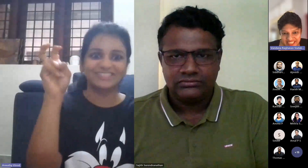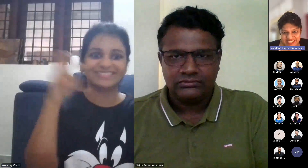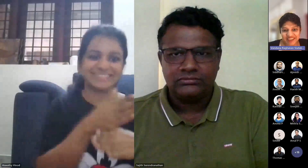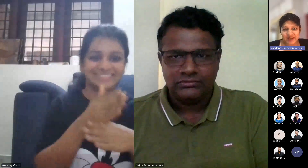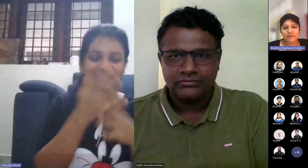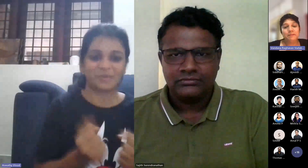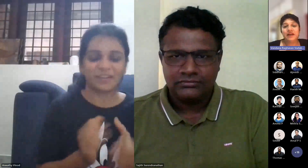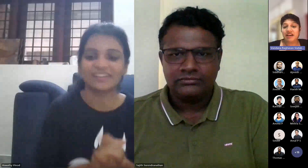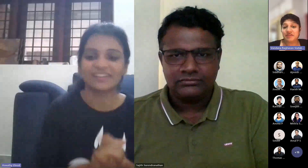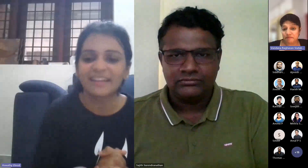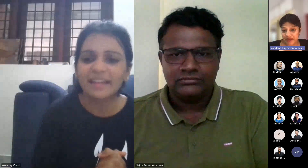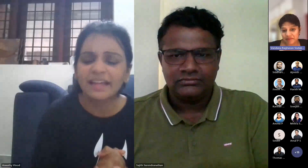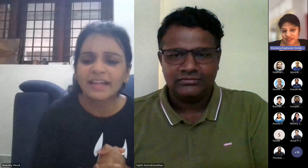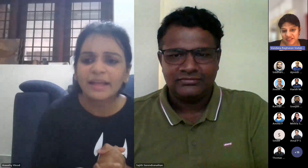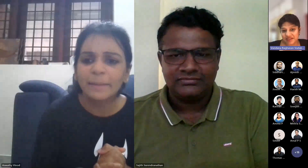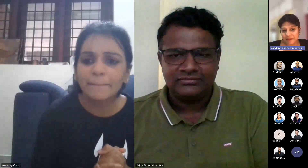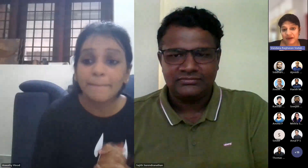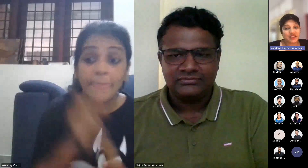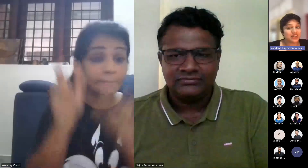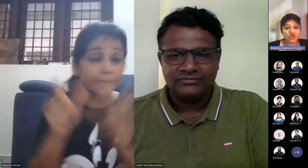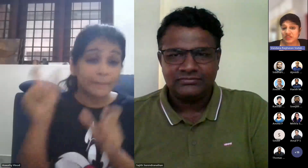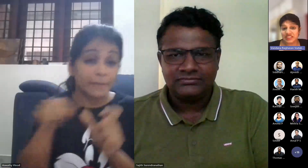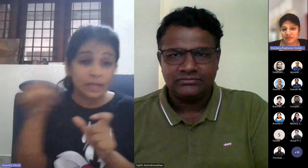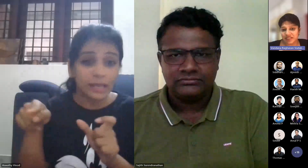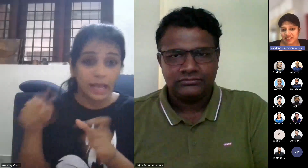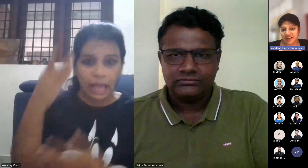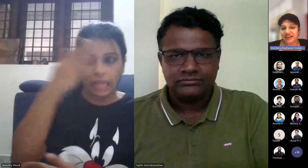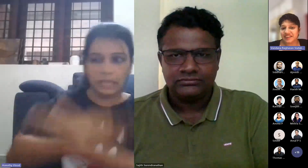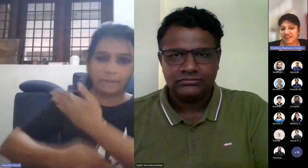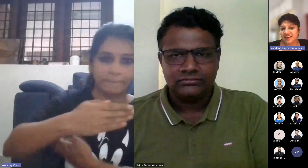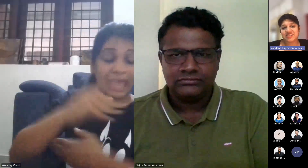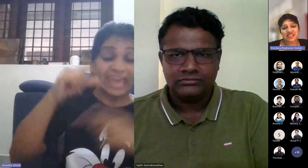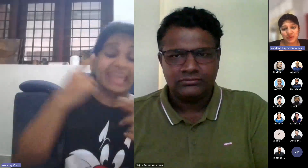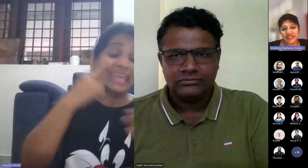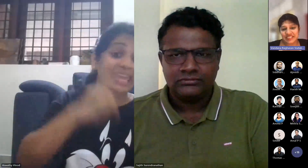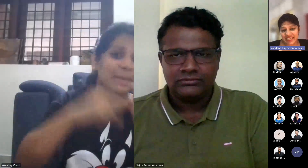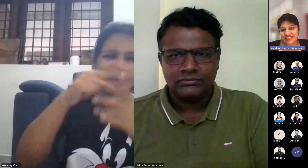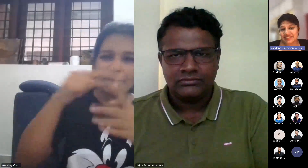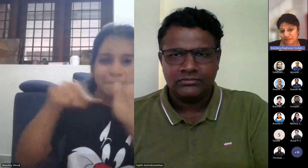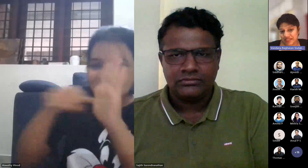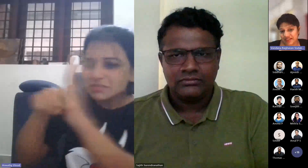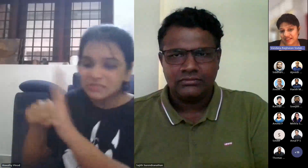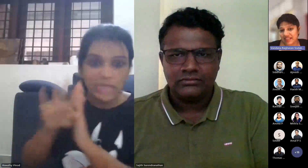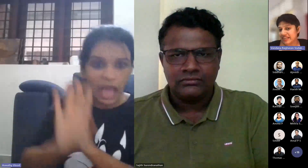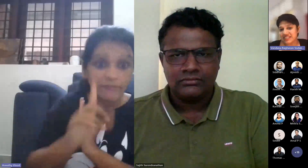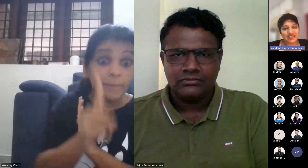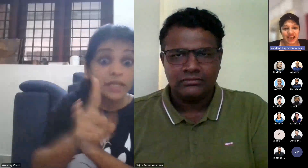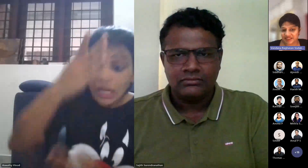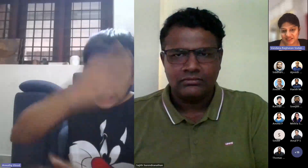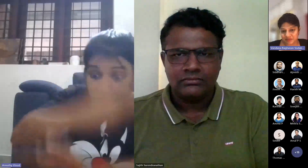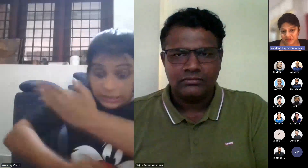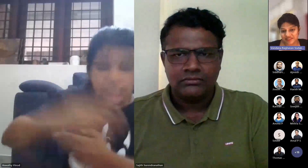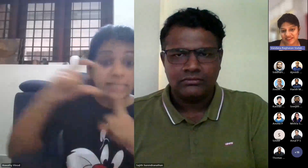in the chat. People have impairments, but there is no disability until someone designs something that